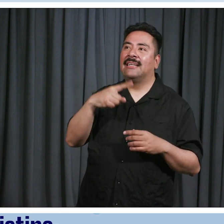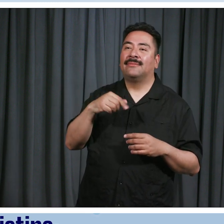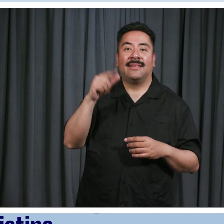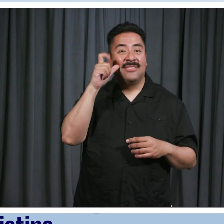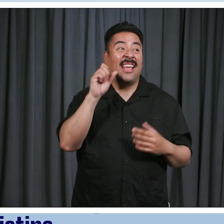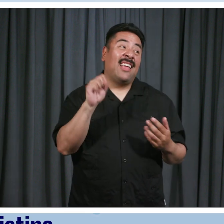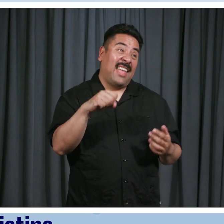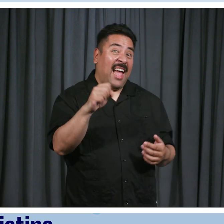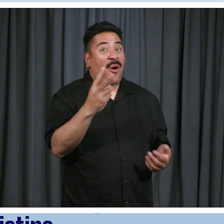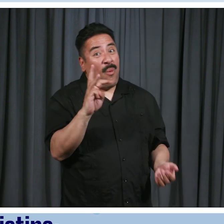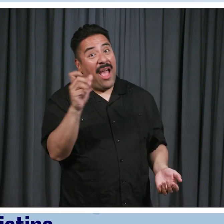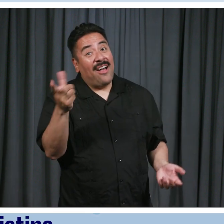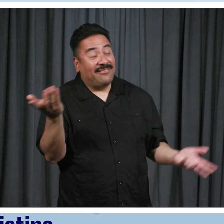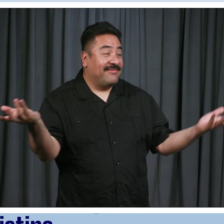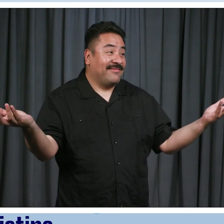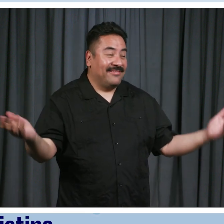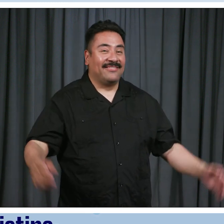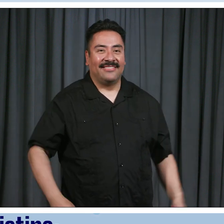one. Yeah.